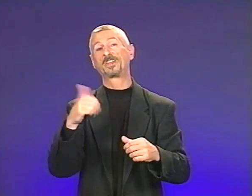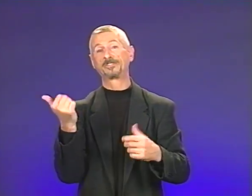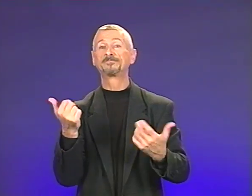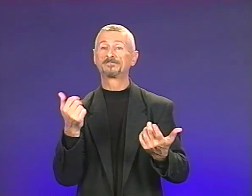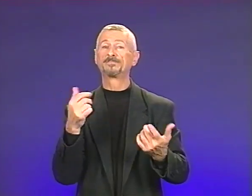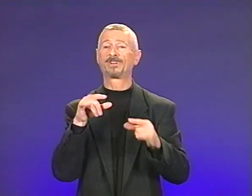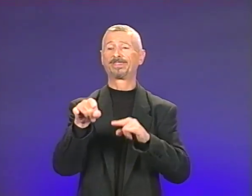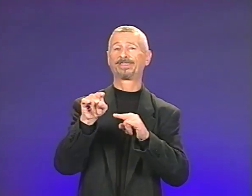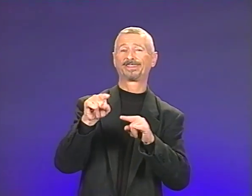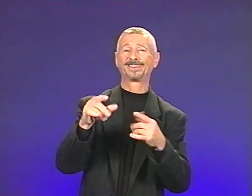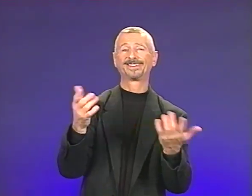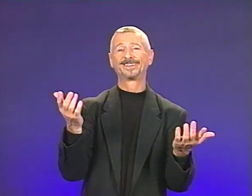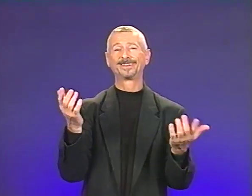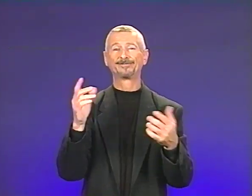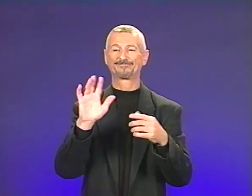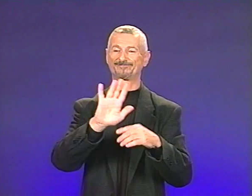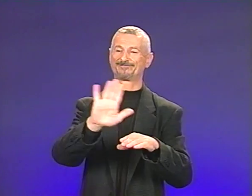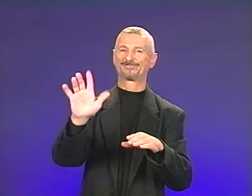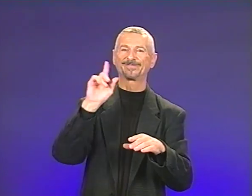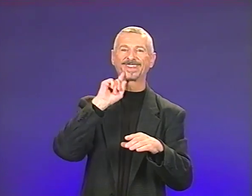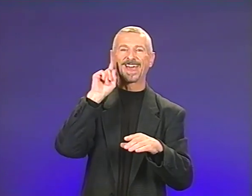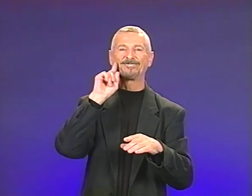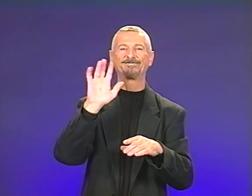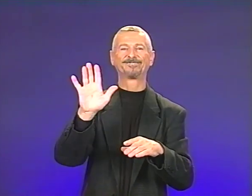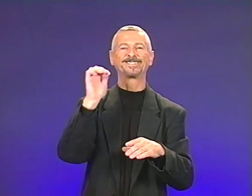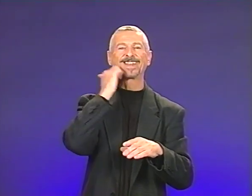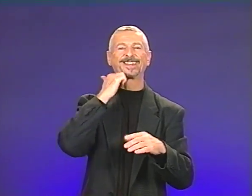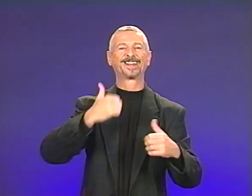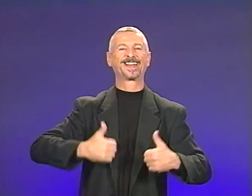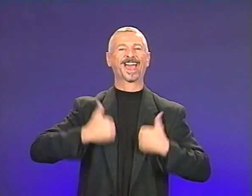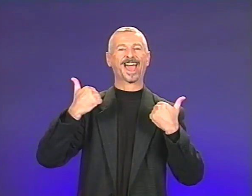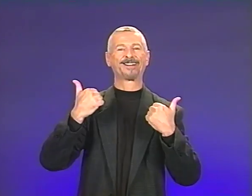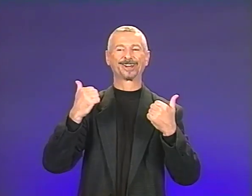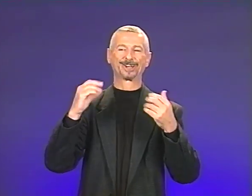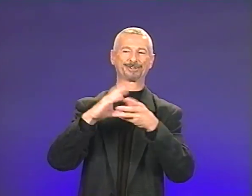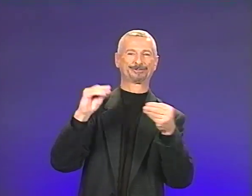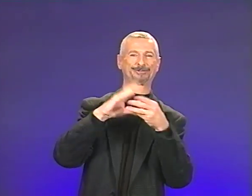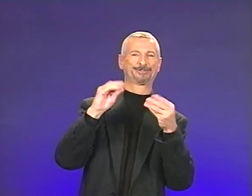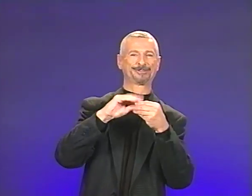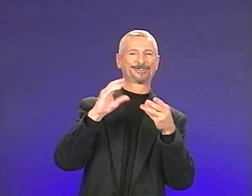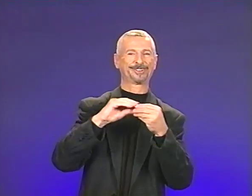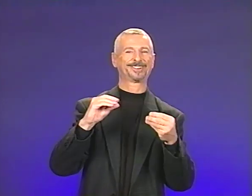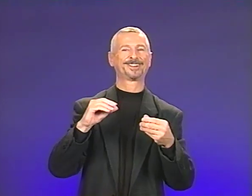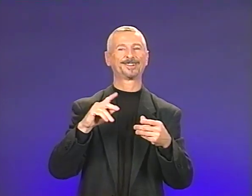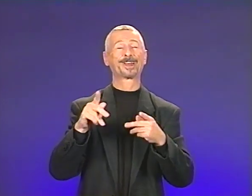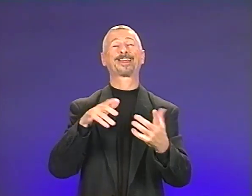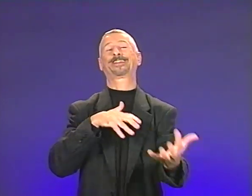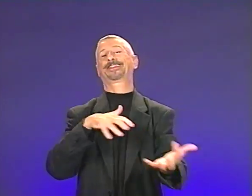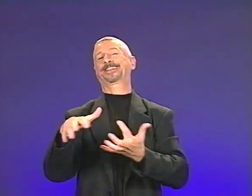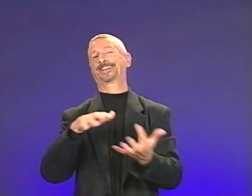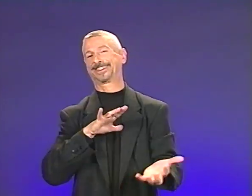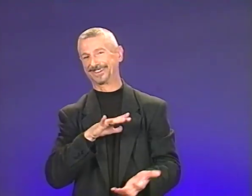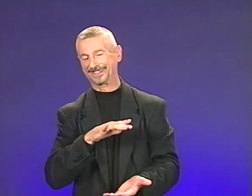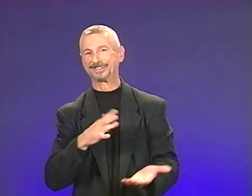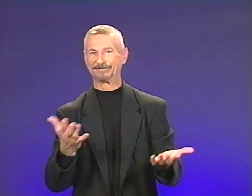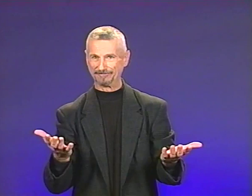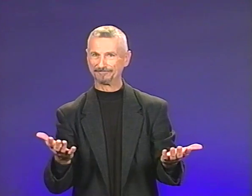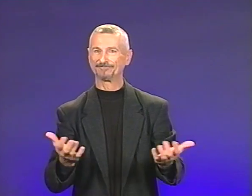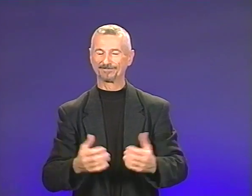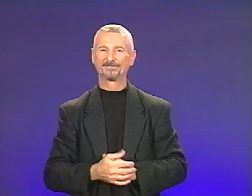Comedians also poke fun at the foibles of deaf people's everyday lives. Audiences very much enjoy the humor of such